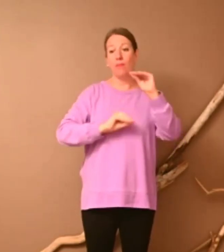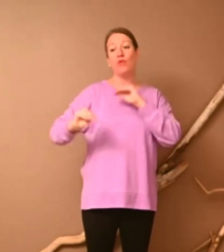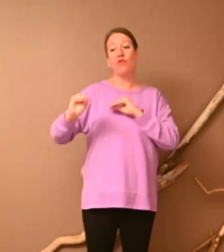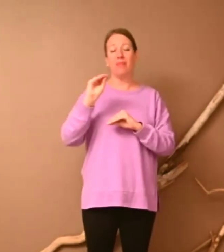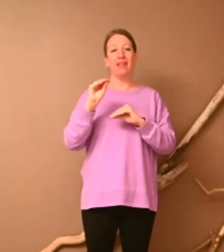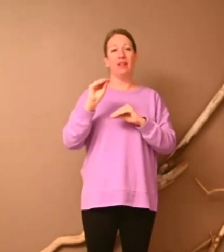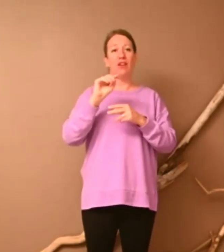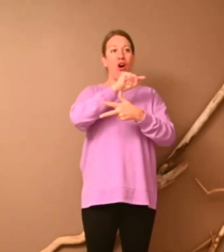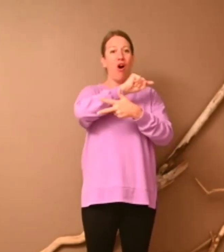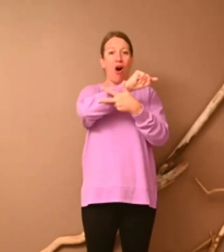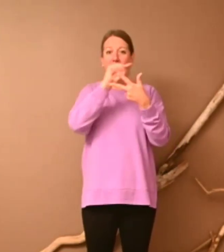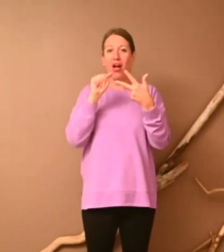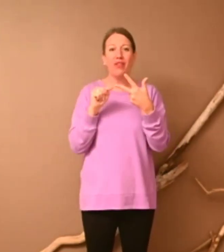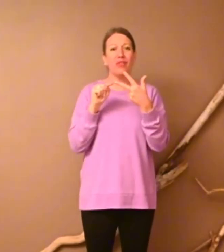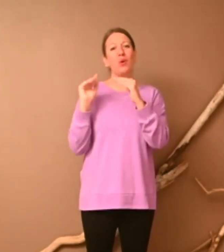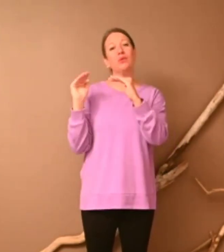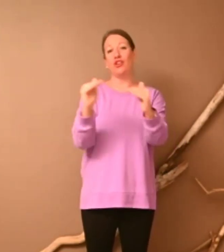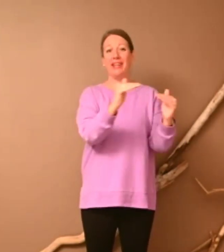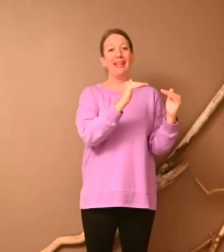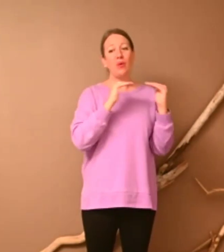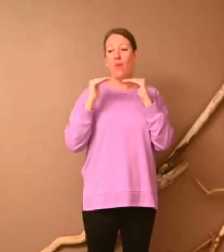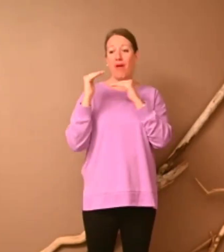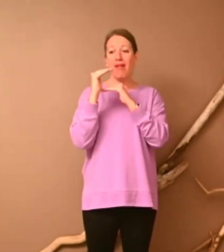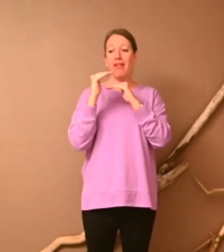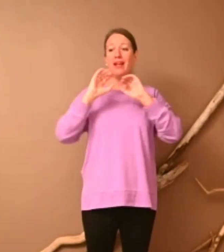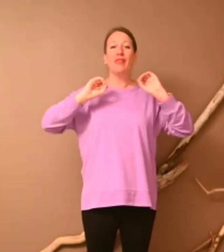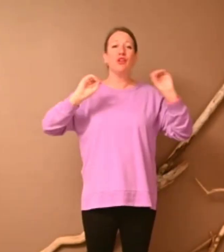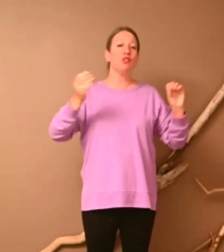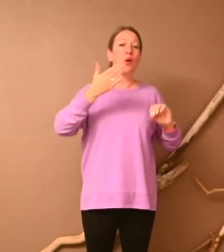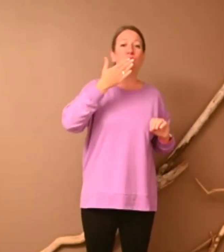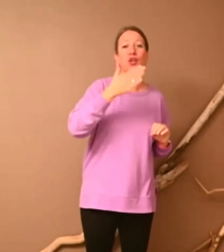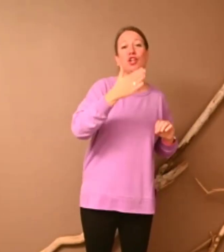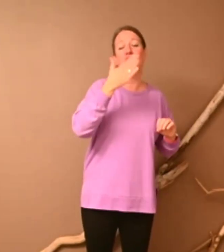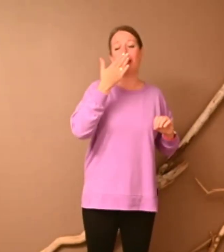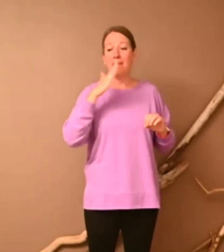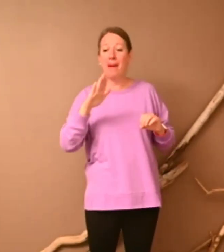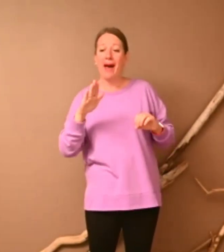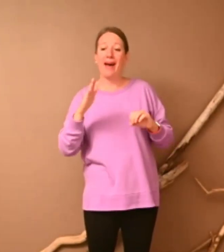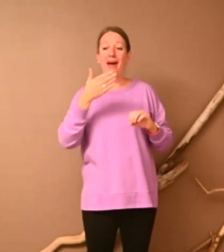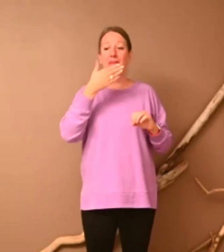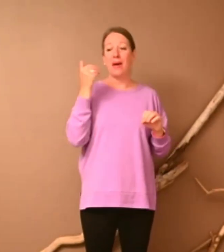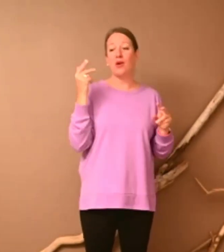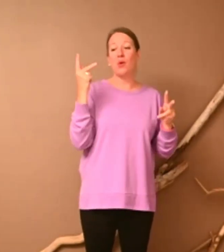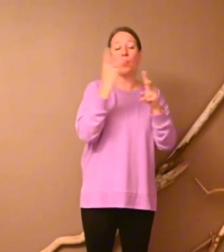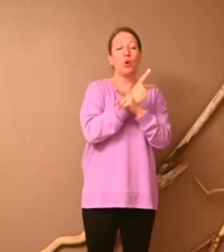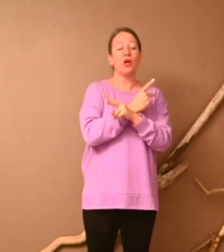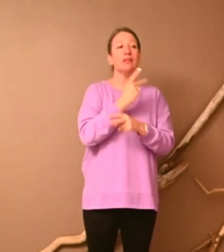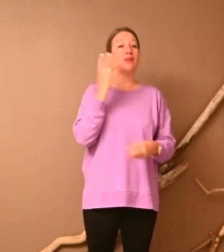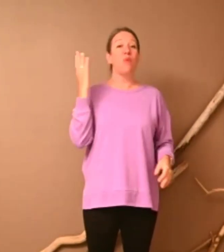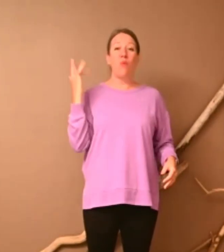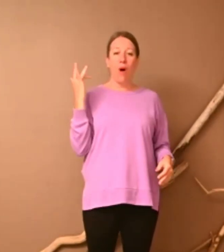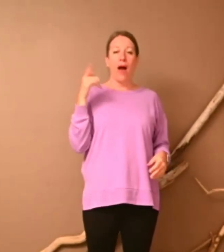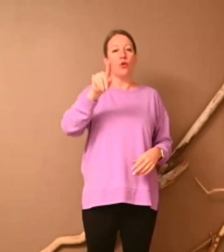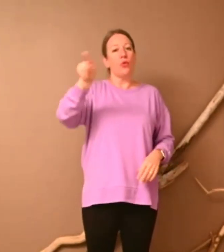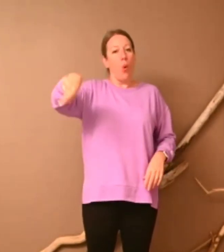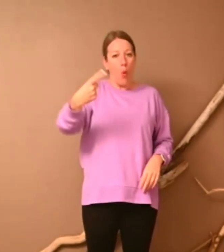You might choose to sit and practice without movement, maybe practice with rest for the entire practice. Those are all equal. There's